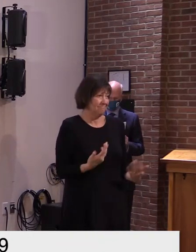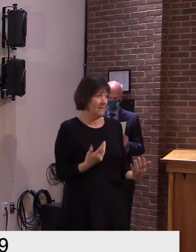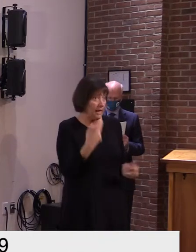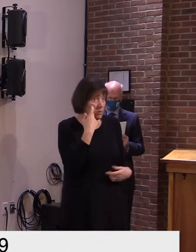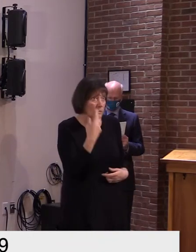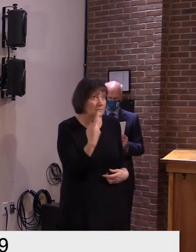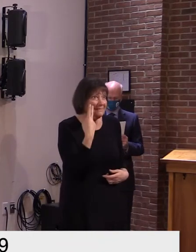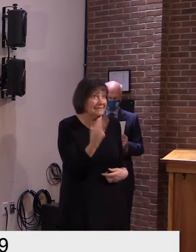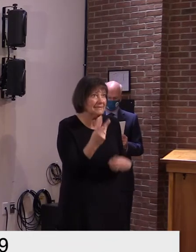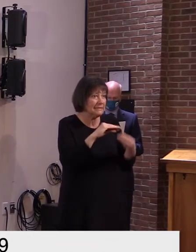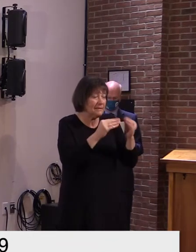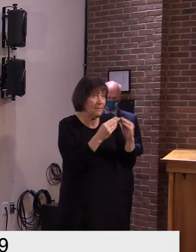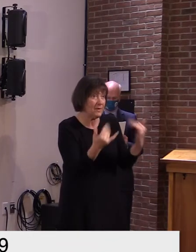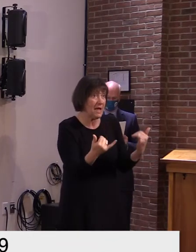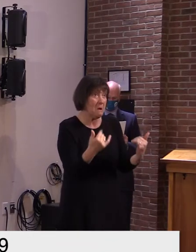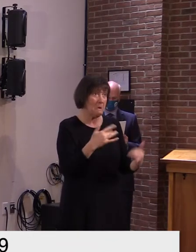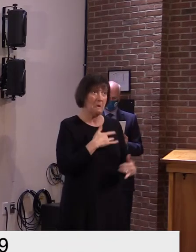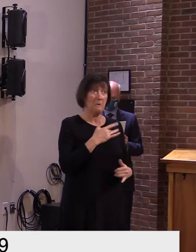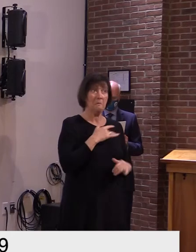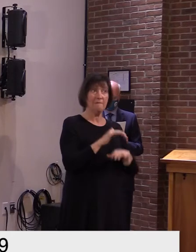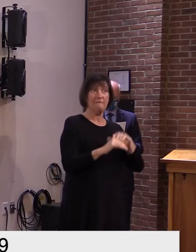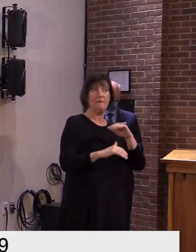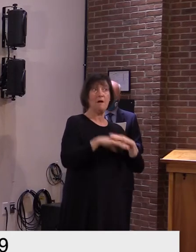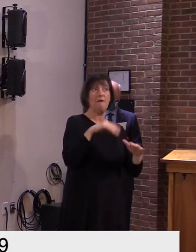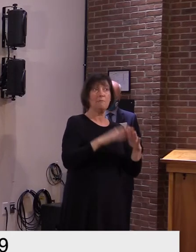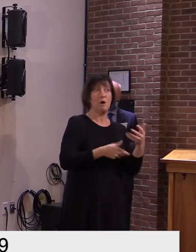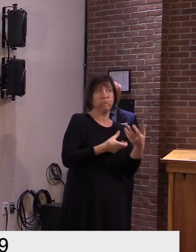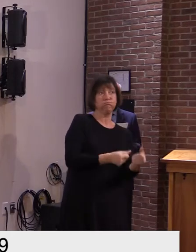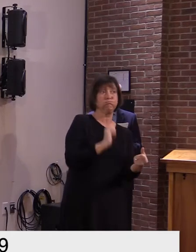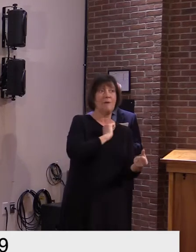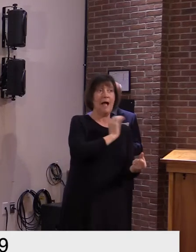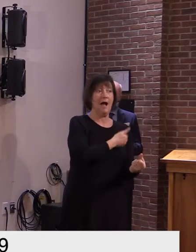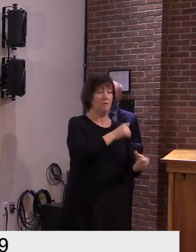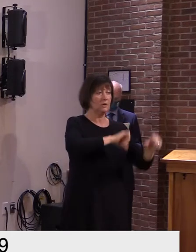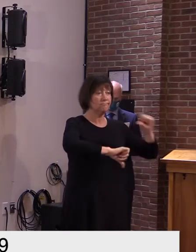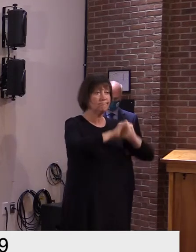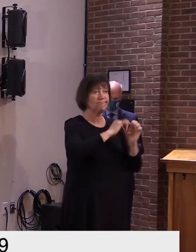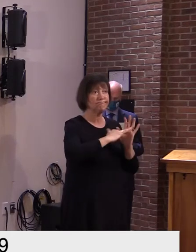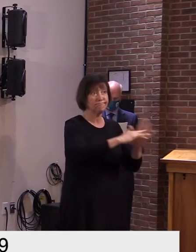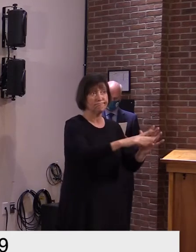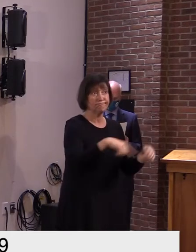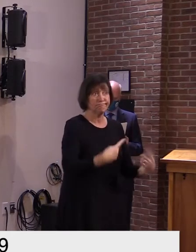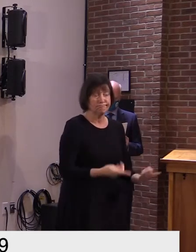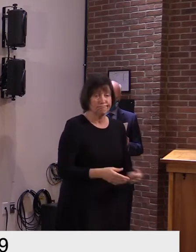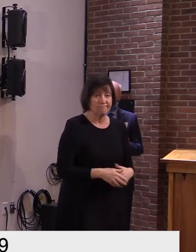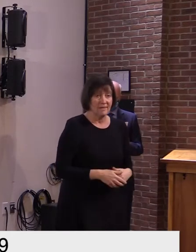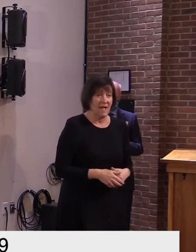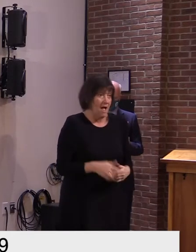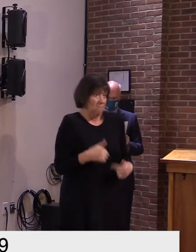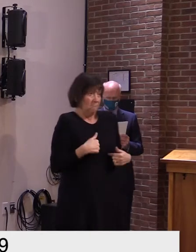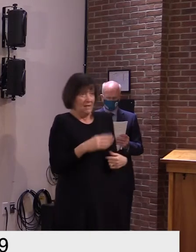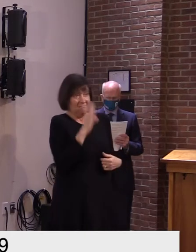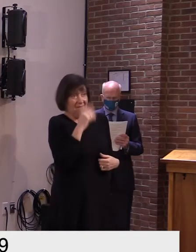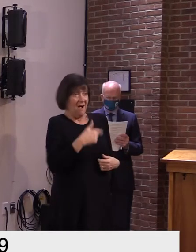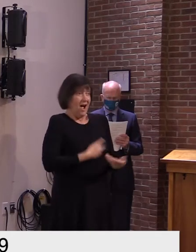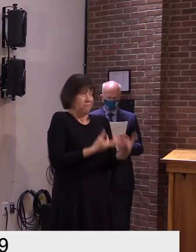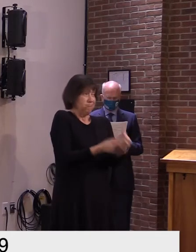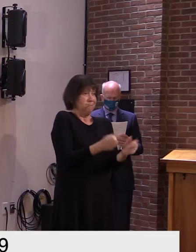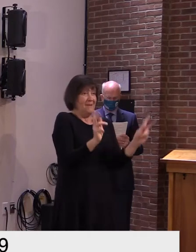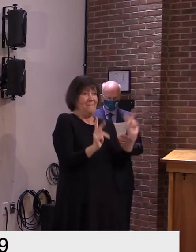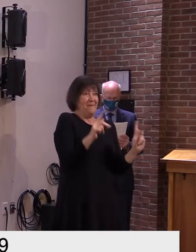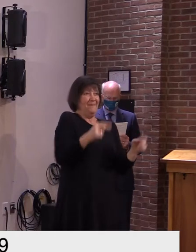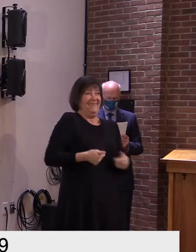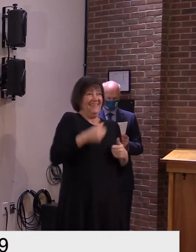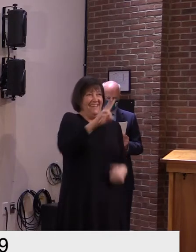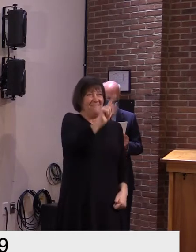data. So we feel very comfortable with the way the data has evolved, and I frankly trust Vermonters